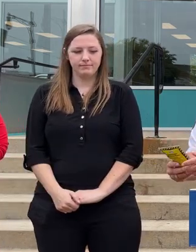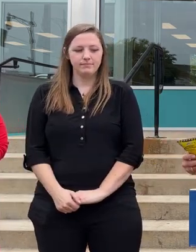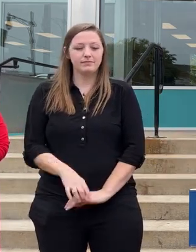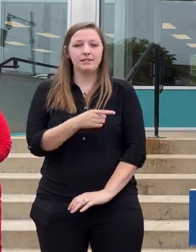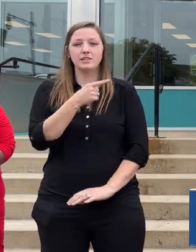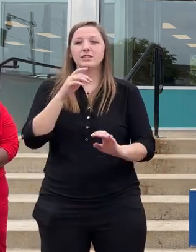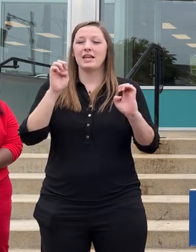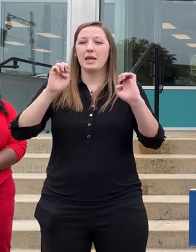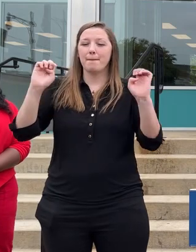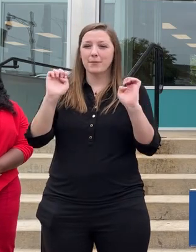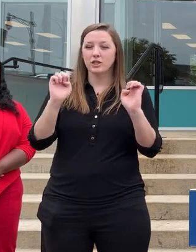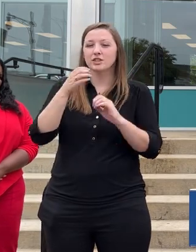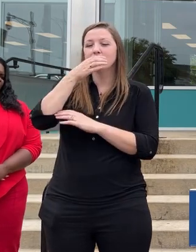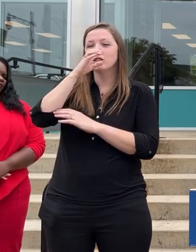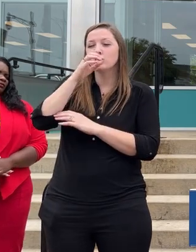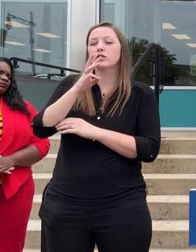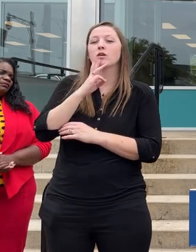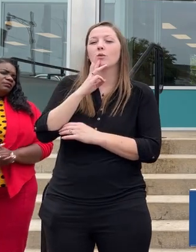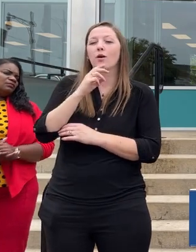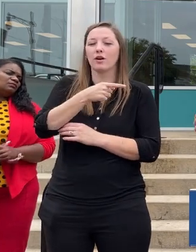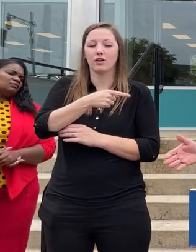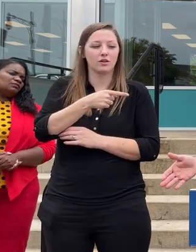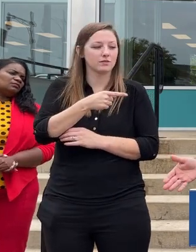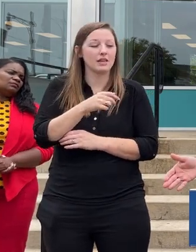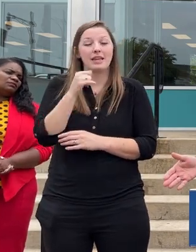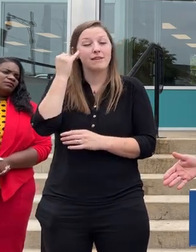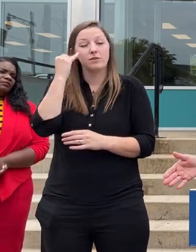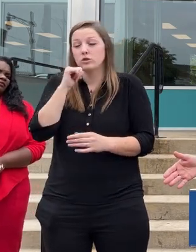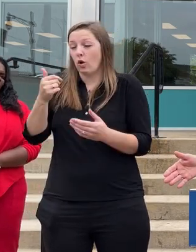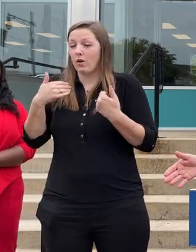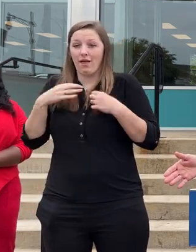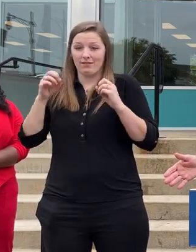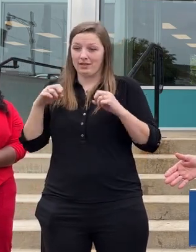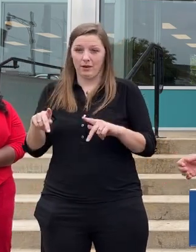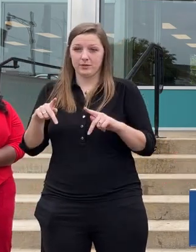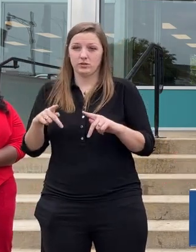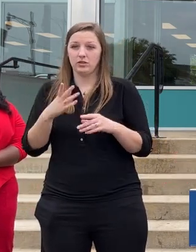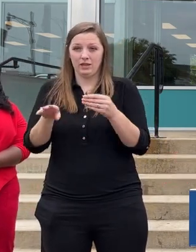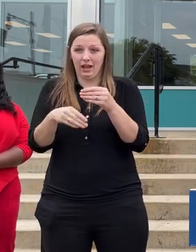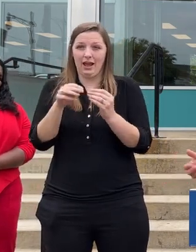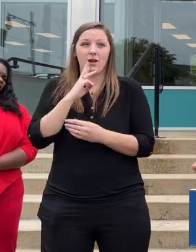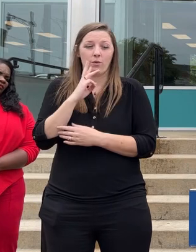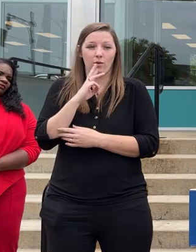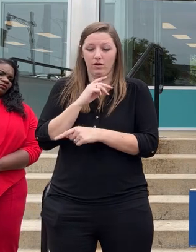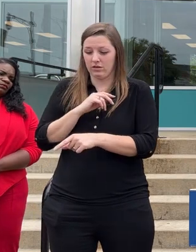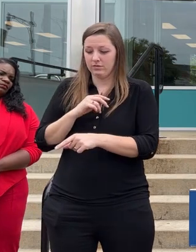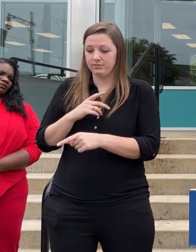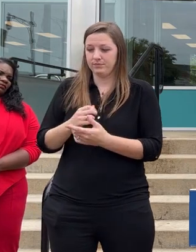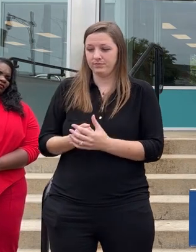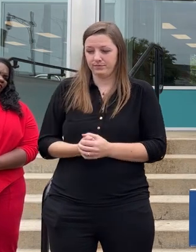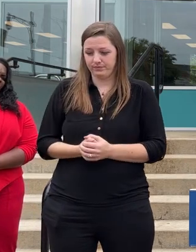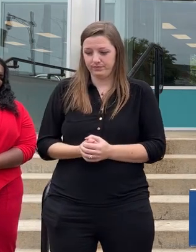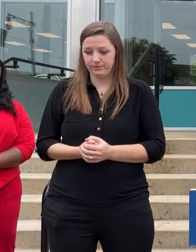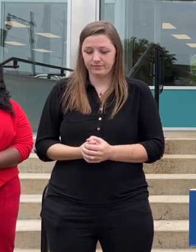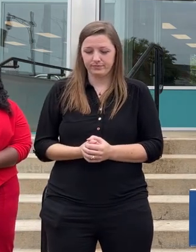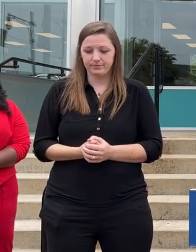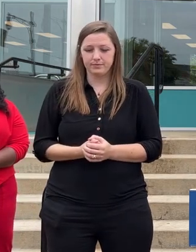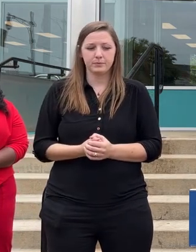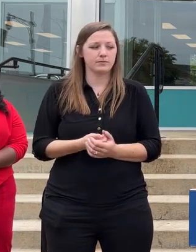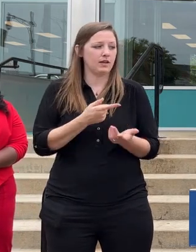And here is the emergency drinking water. If you don't have the opportunity or are put in a position where you cannot fill a drinking water